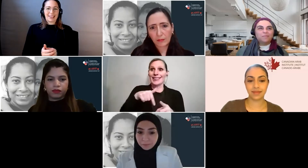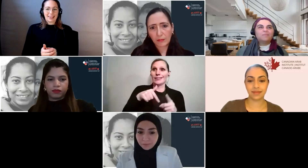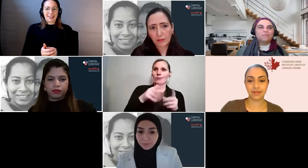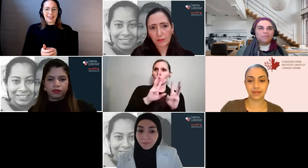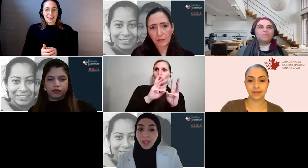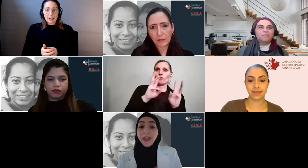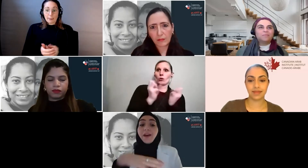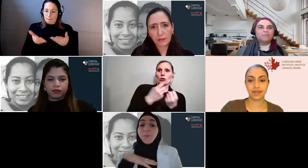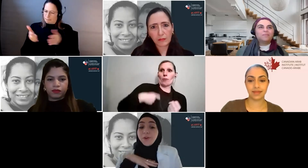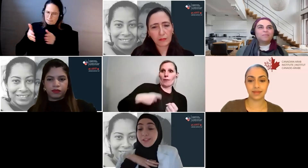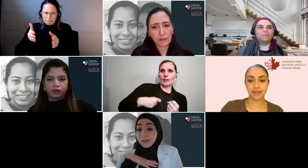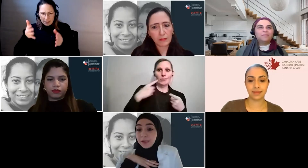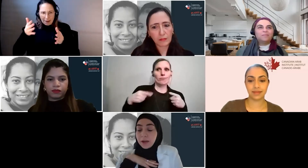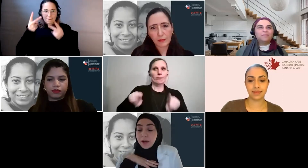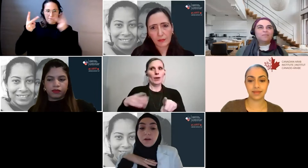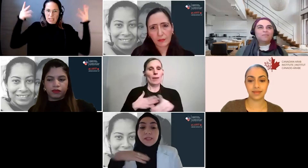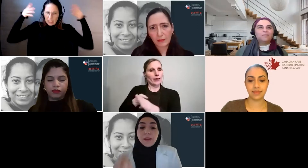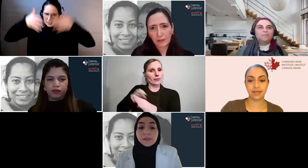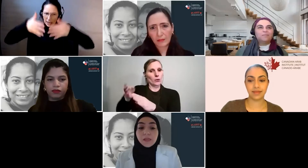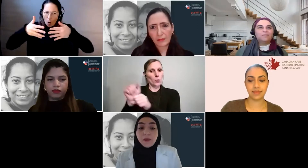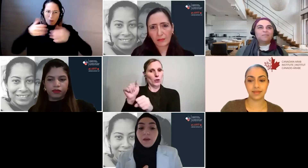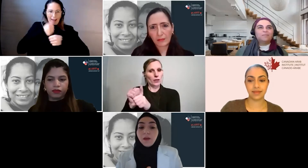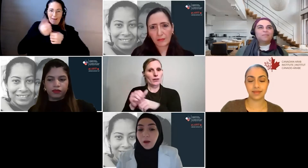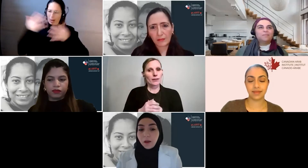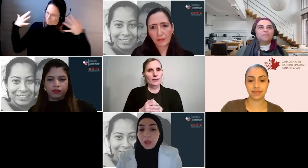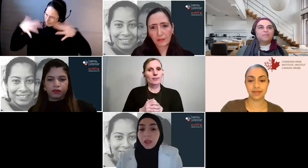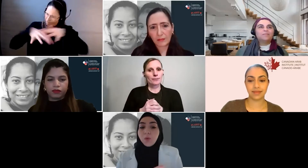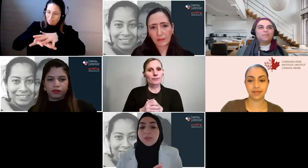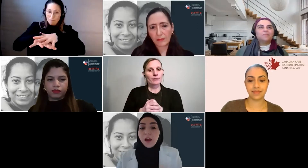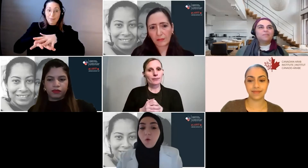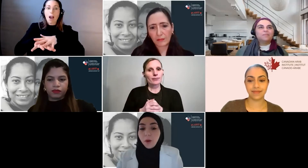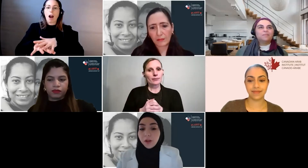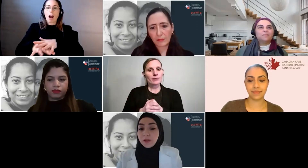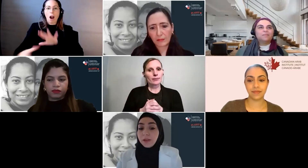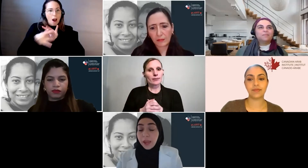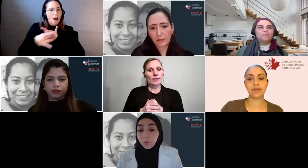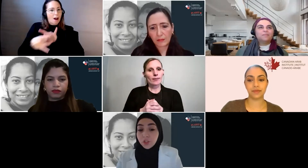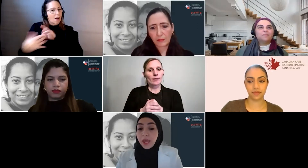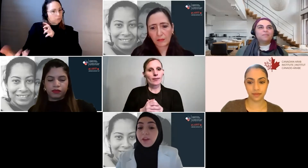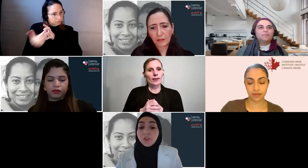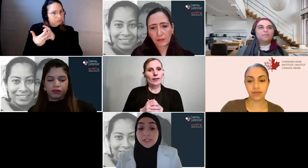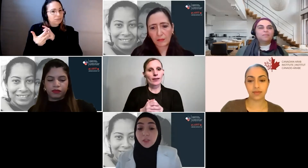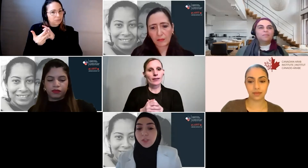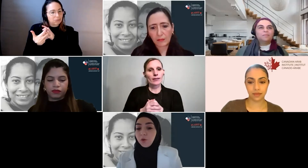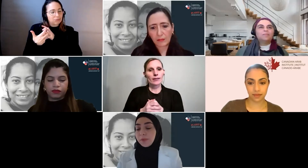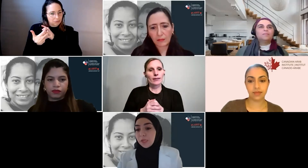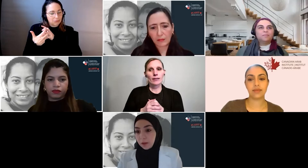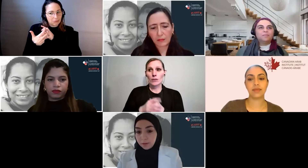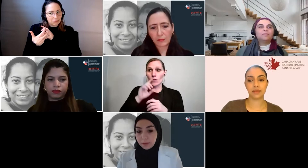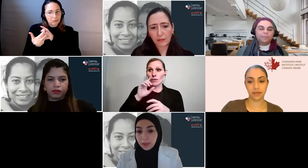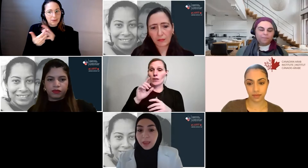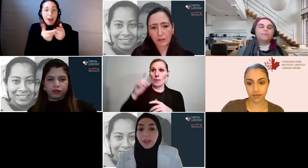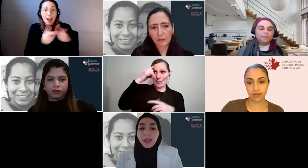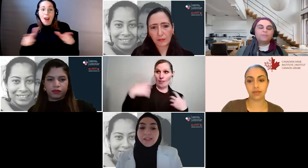work. And I personally resonate a lot with how much language can intersect with your mental